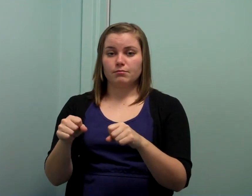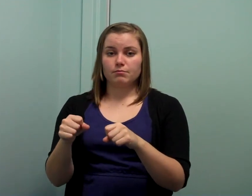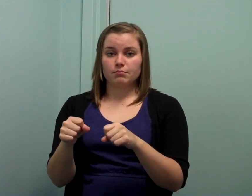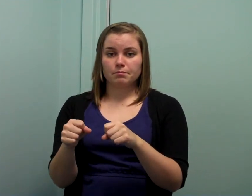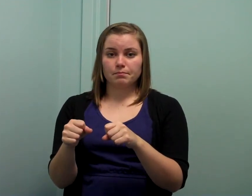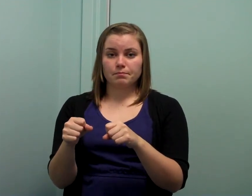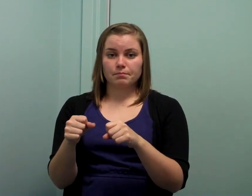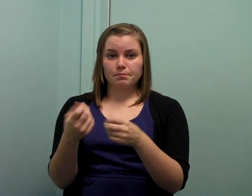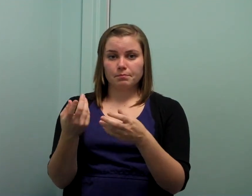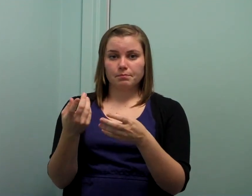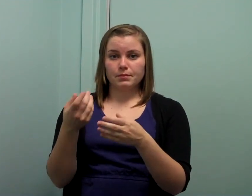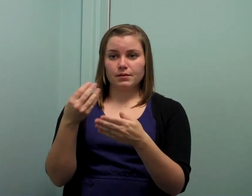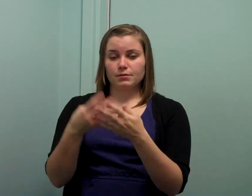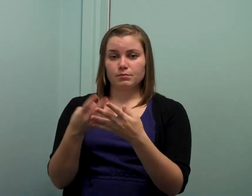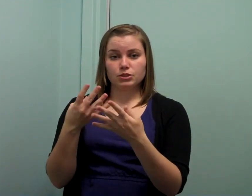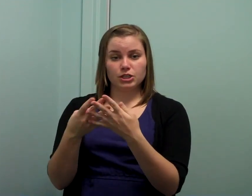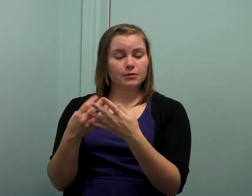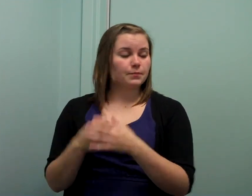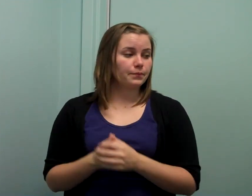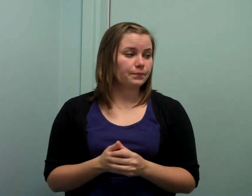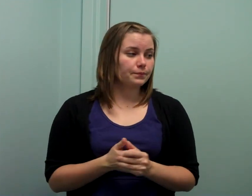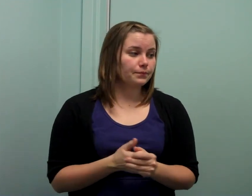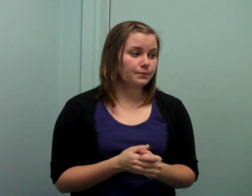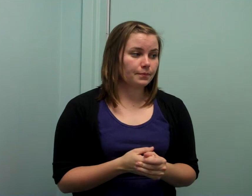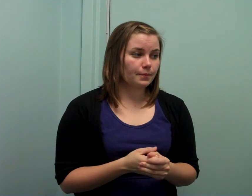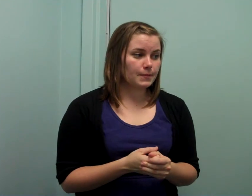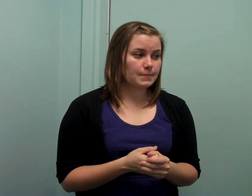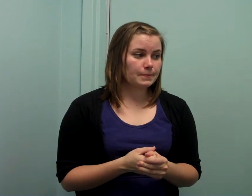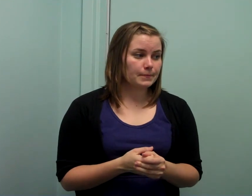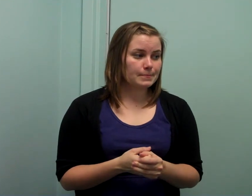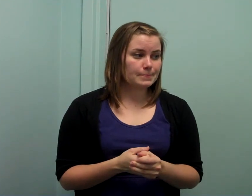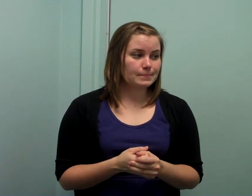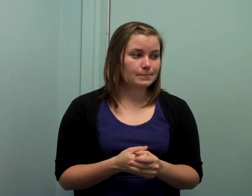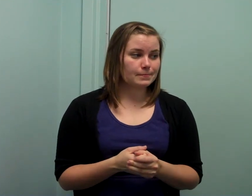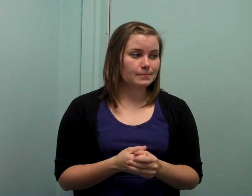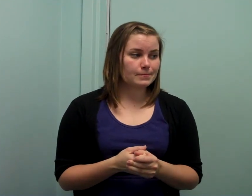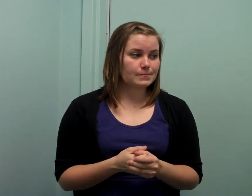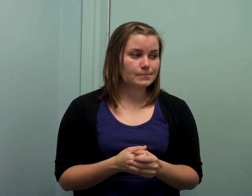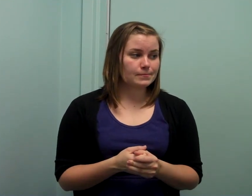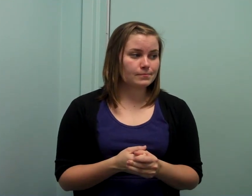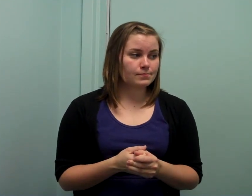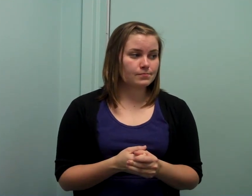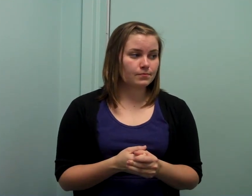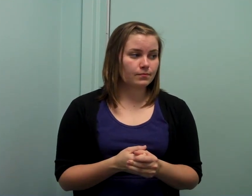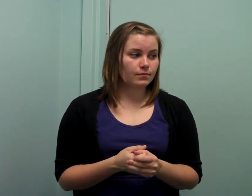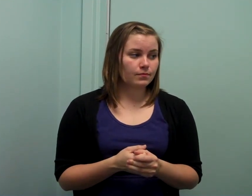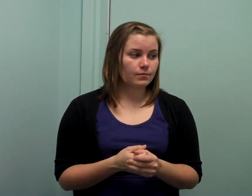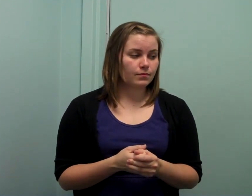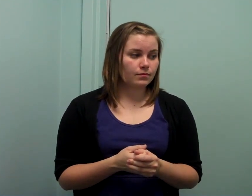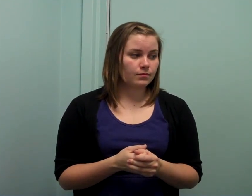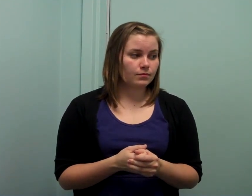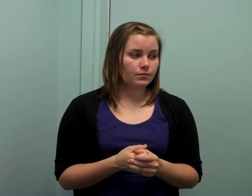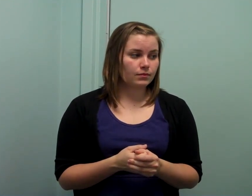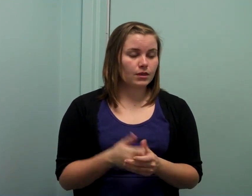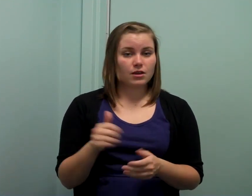heavy political pressure of the Great Awakening, and a group, interestingly, called the